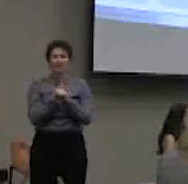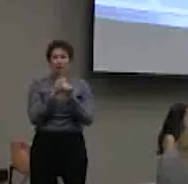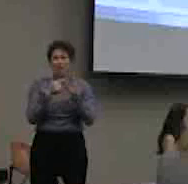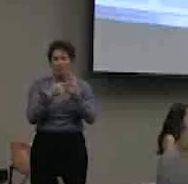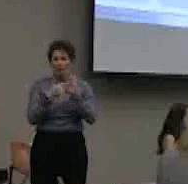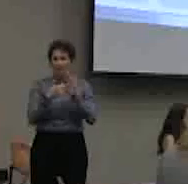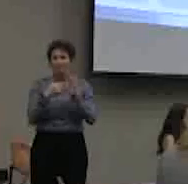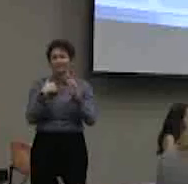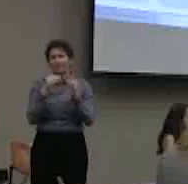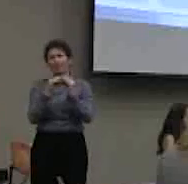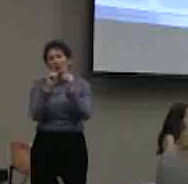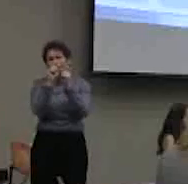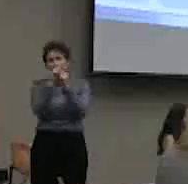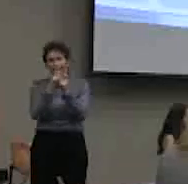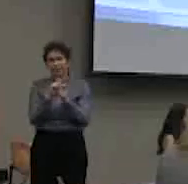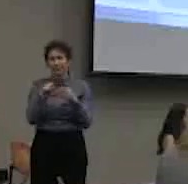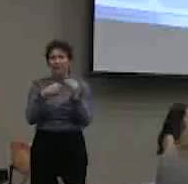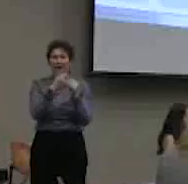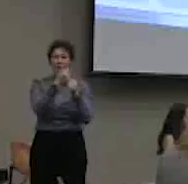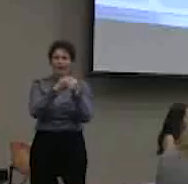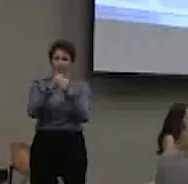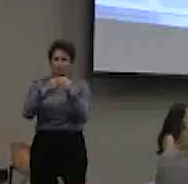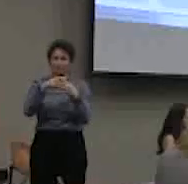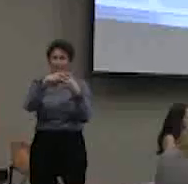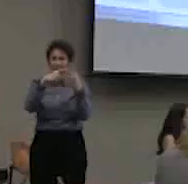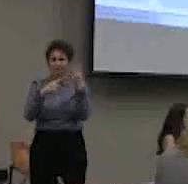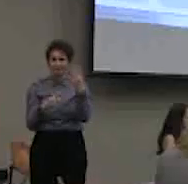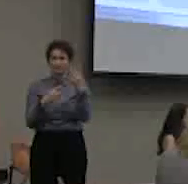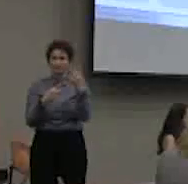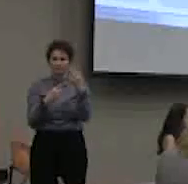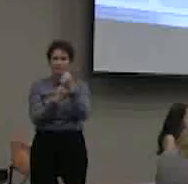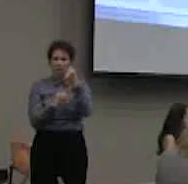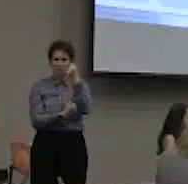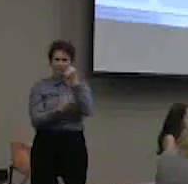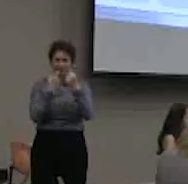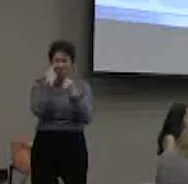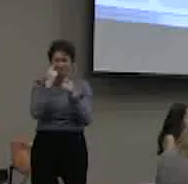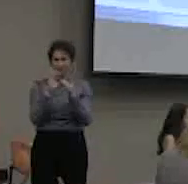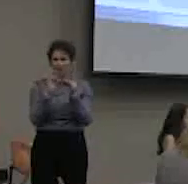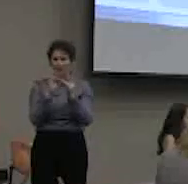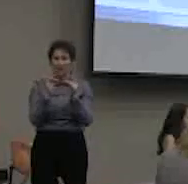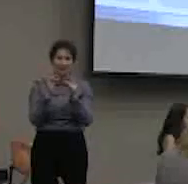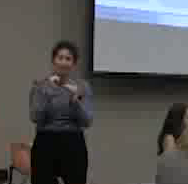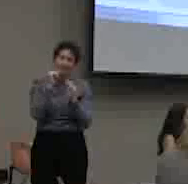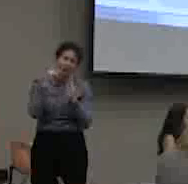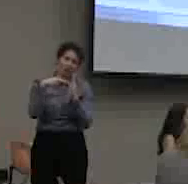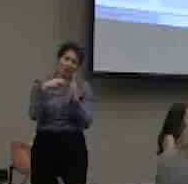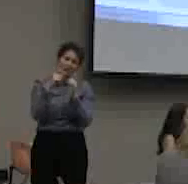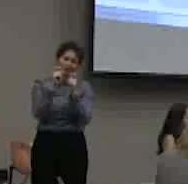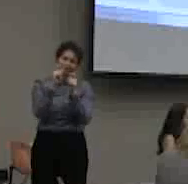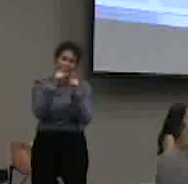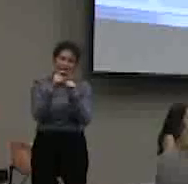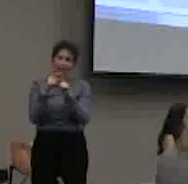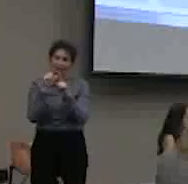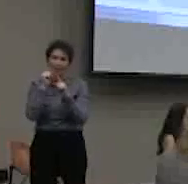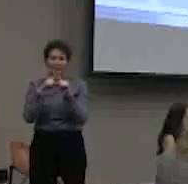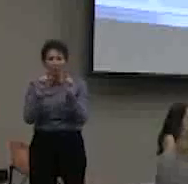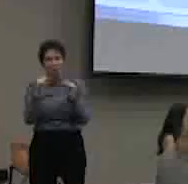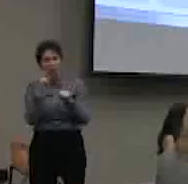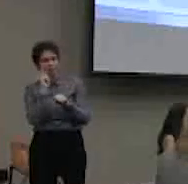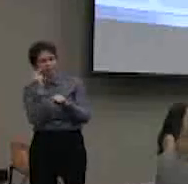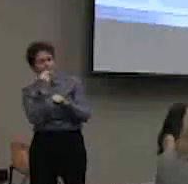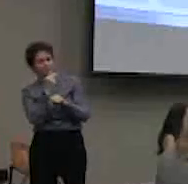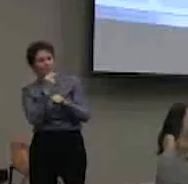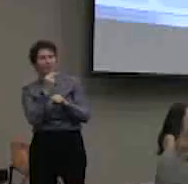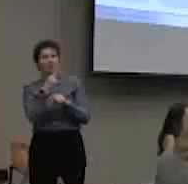just greater details about each of those four major pillars that I talked about. Again, I'm not going to read this to you, but for background, you'll hear